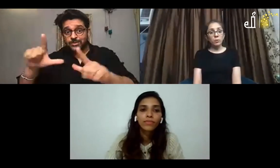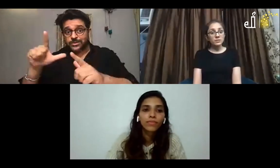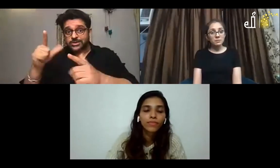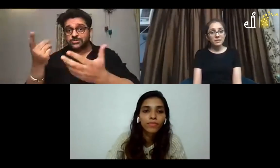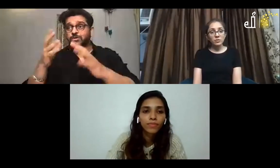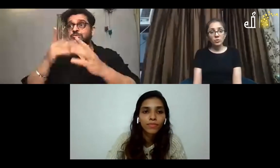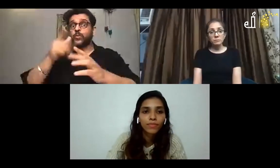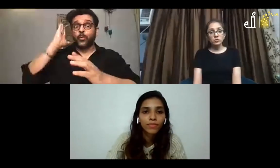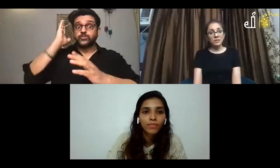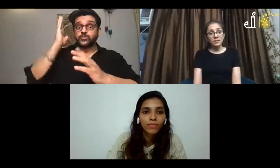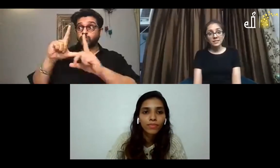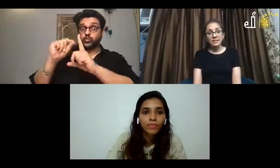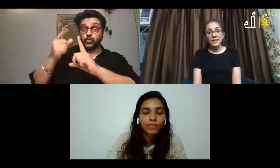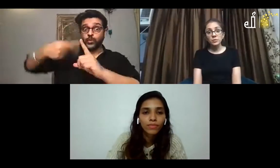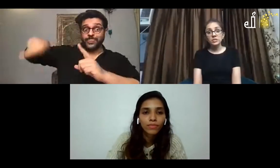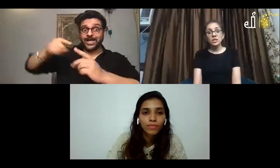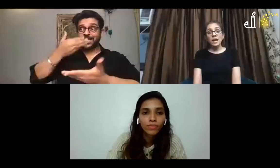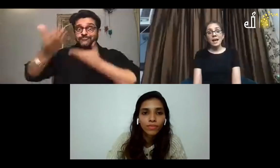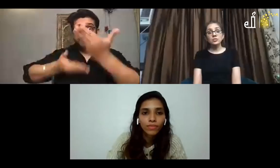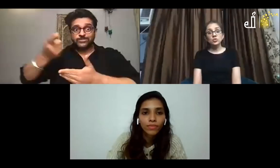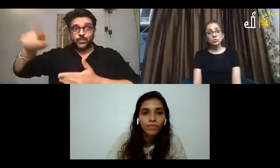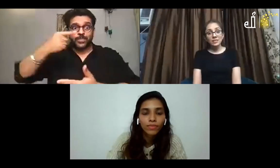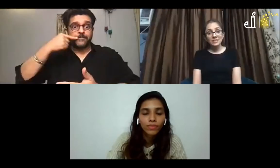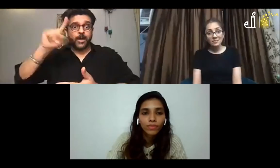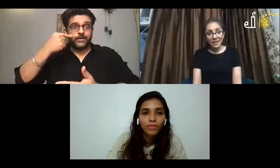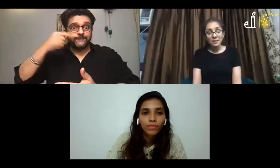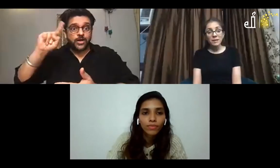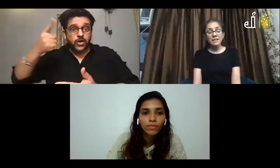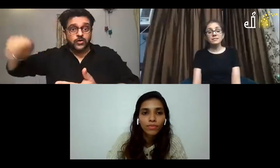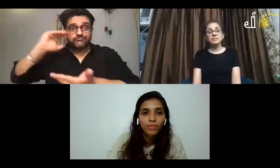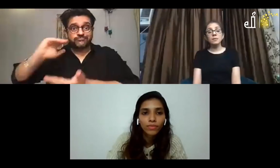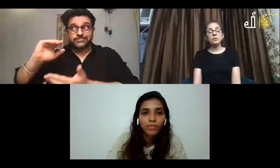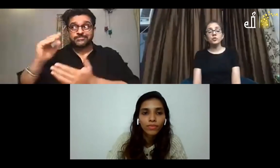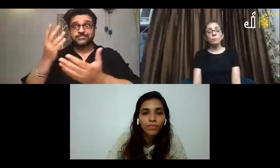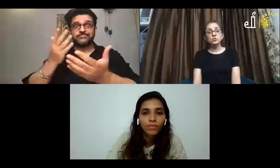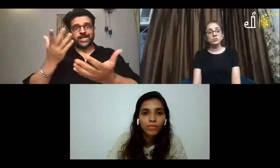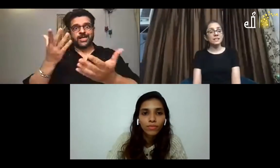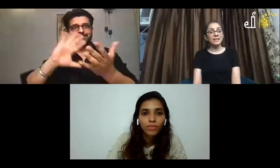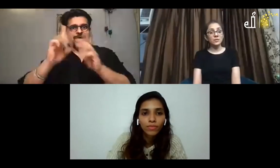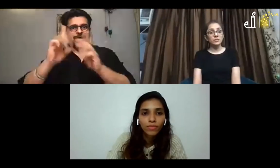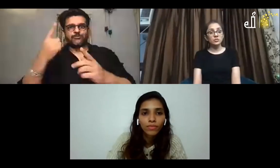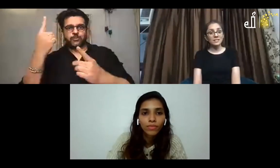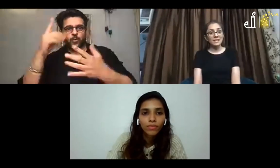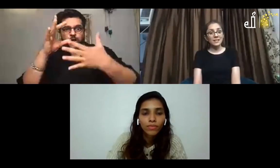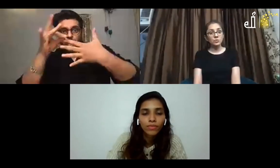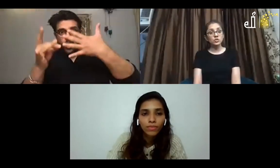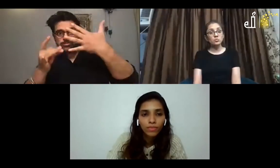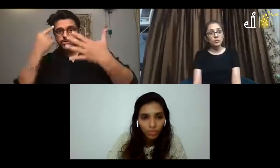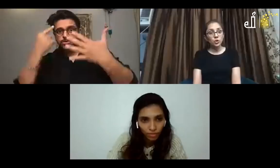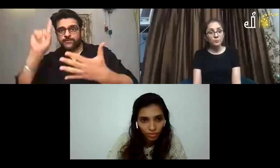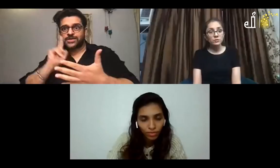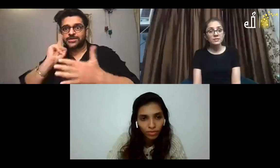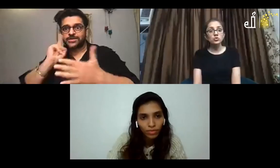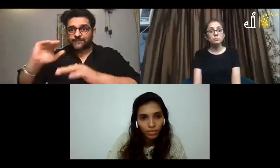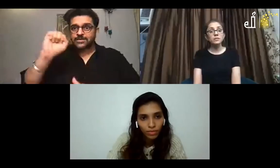could possibly, people should be learning sign language? And do they tell parents about the option of sign language, that sign language is one of